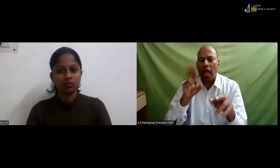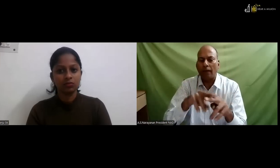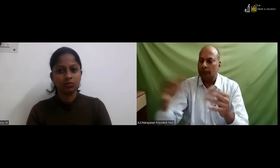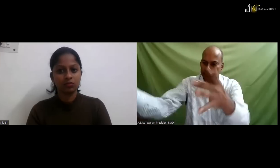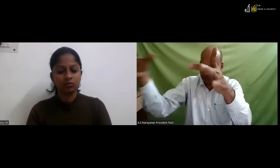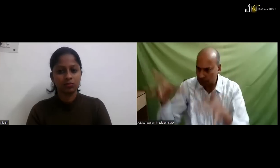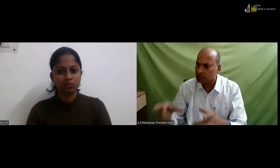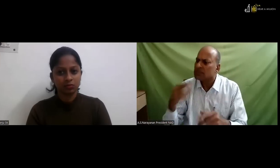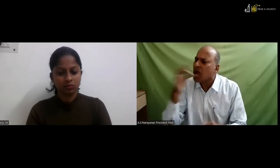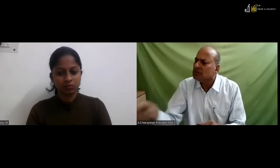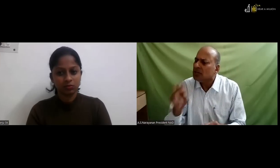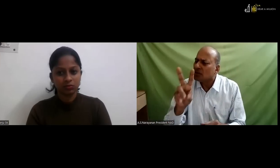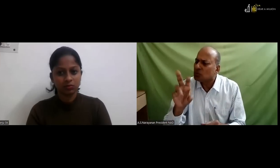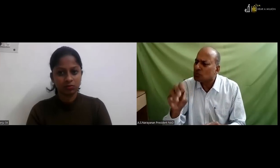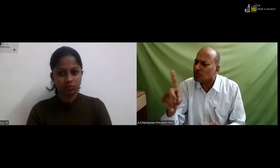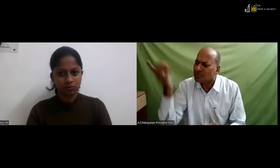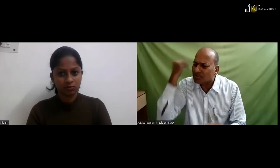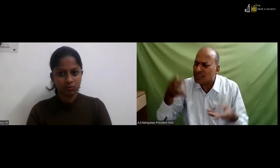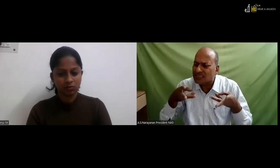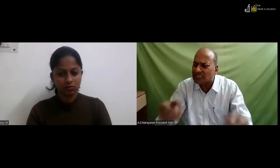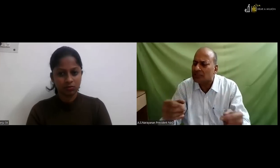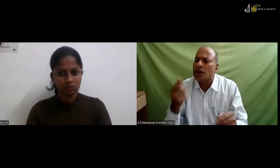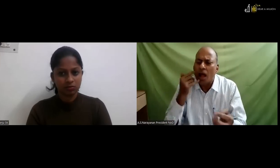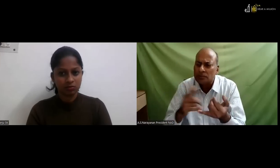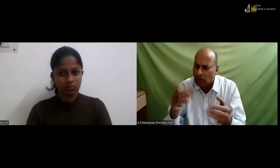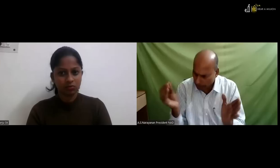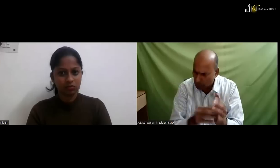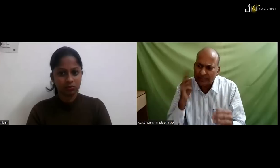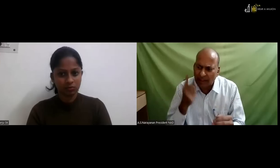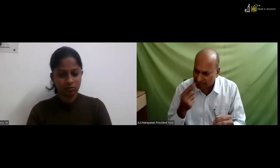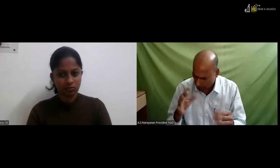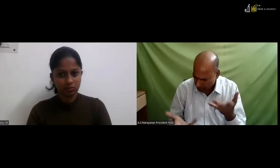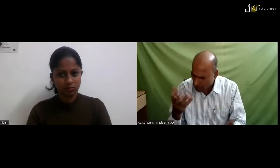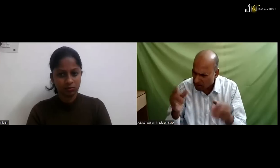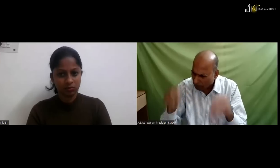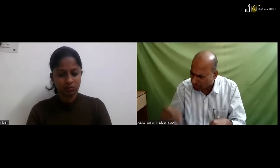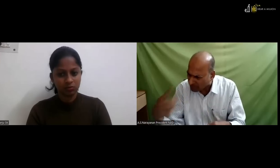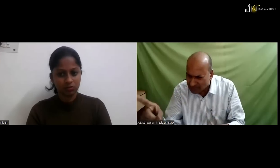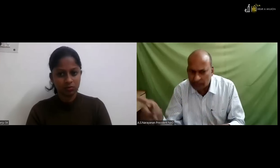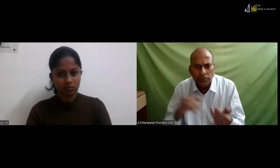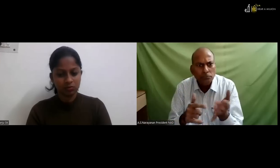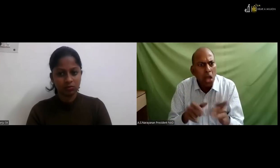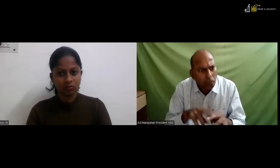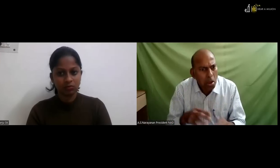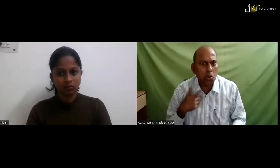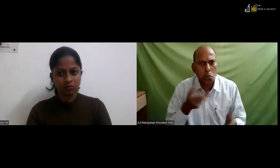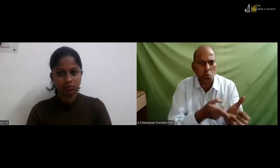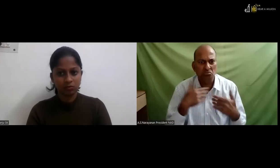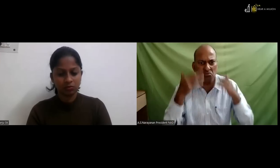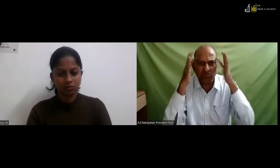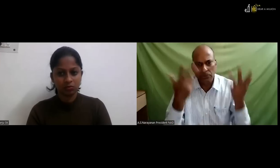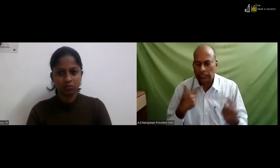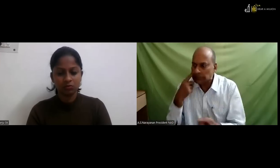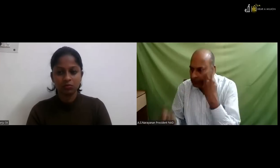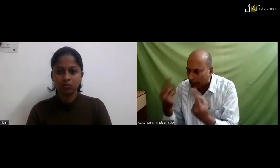them? So they are one of their staff member that we had census in 2011 around. So could you please